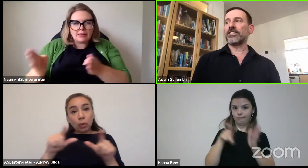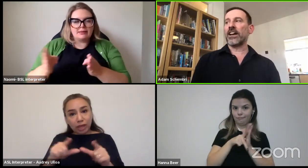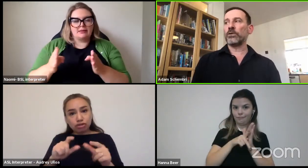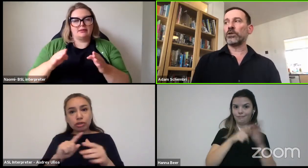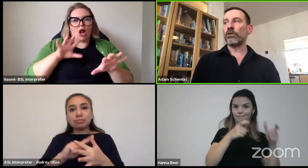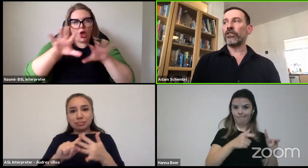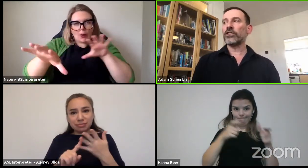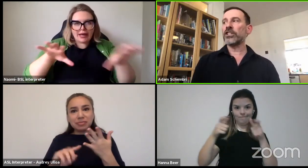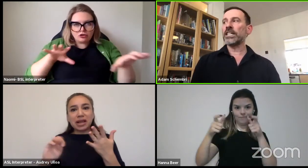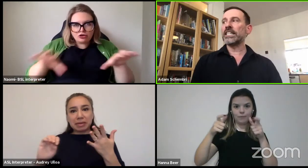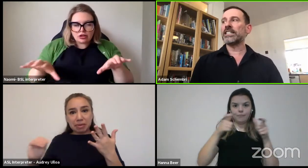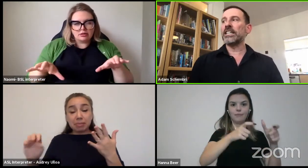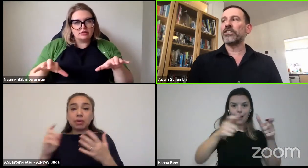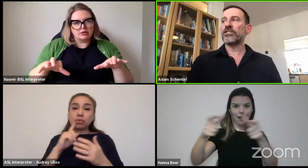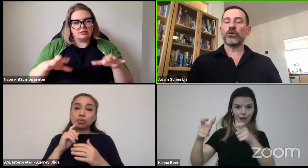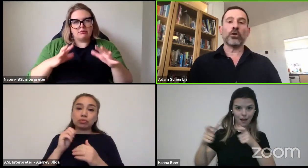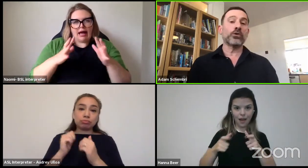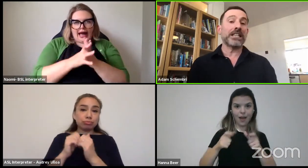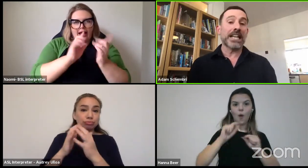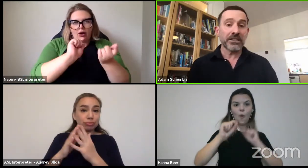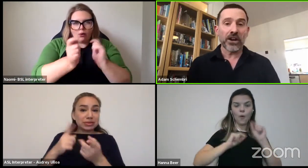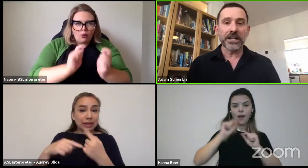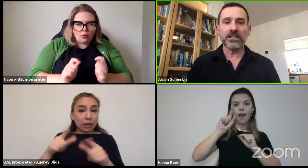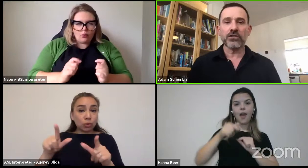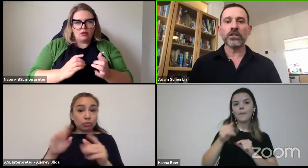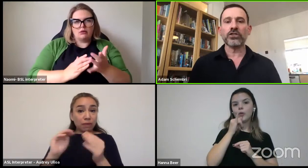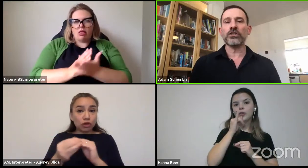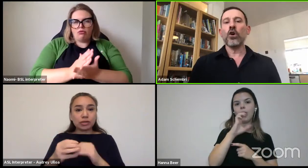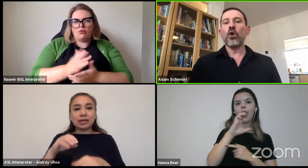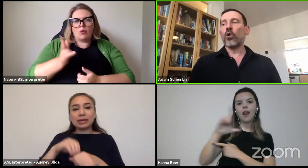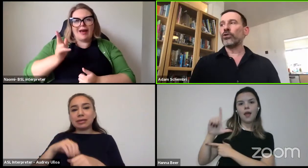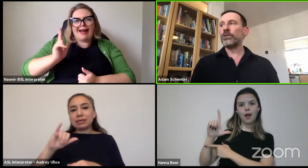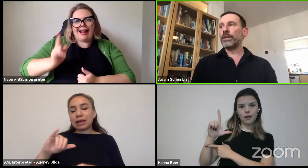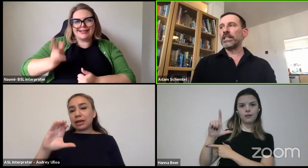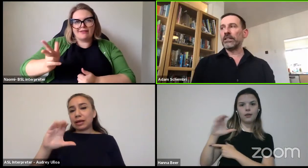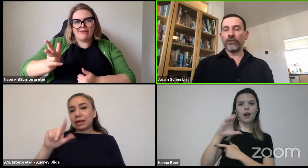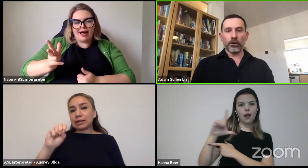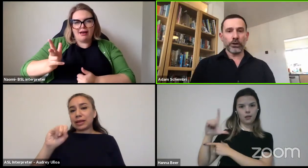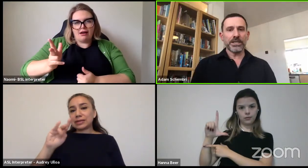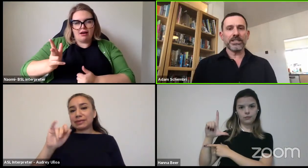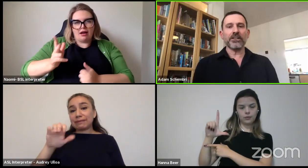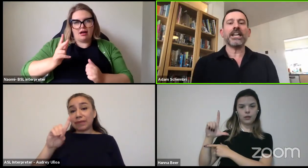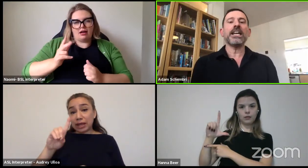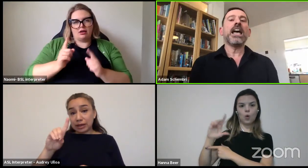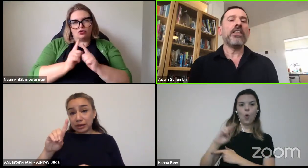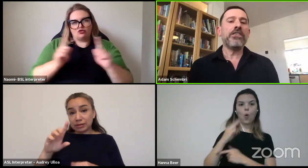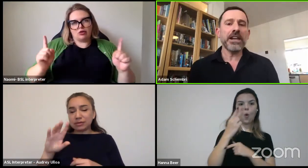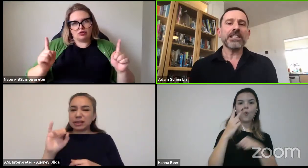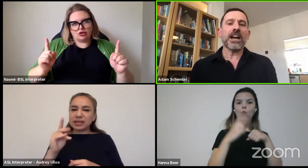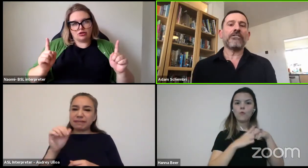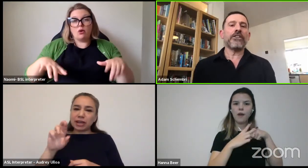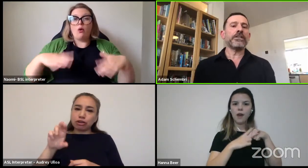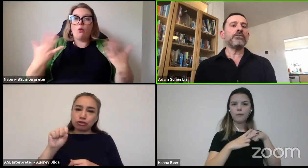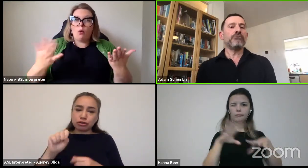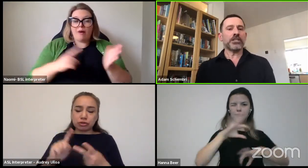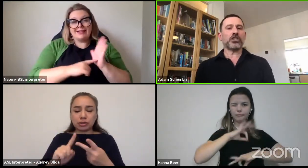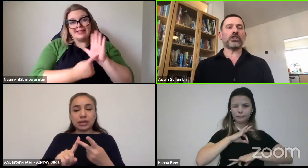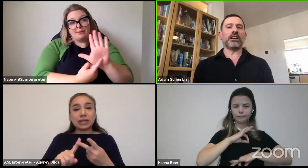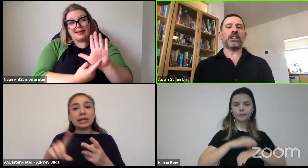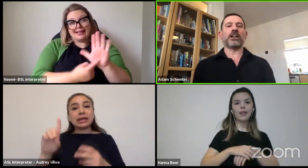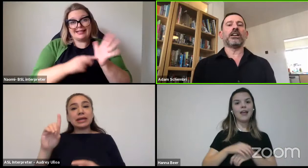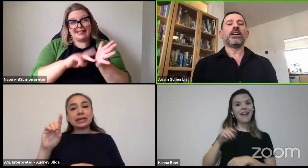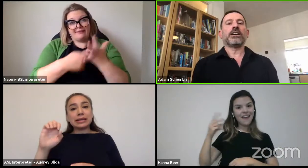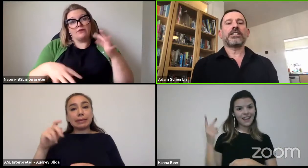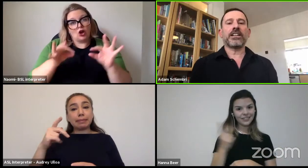create sign language morphology is in the so-called classifier constructions or depicting verbs, okay? And these are very